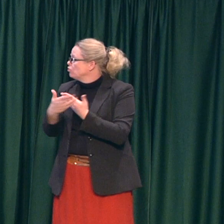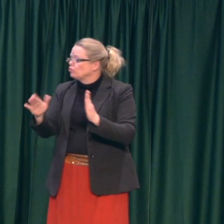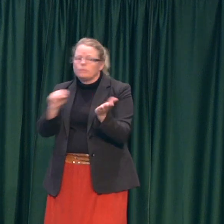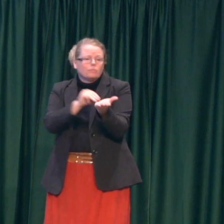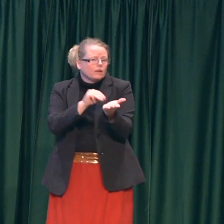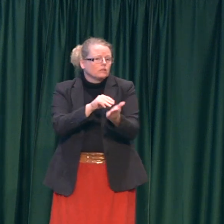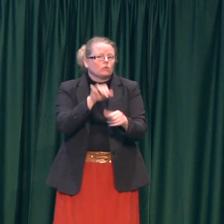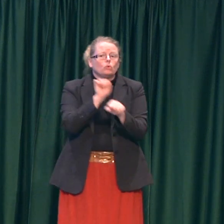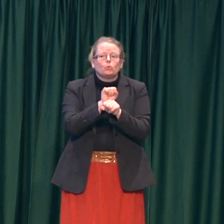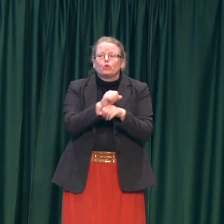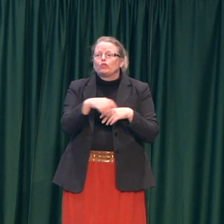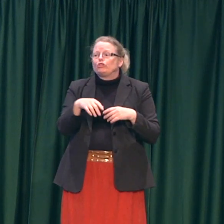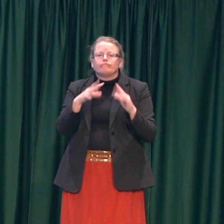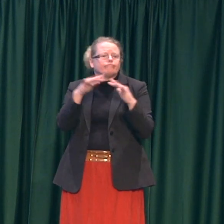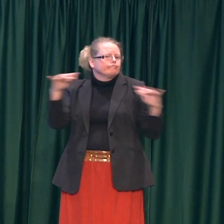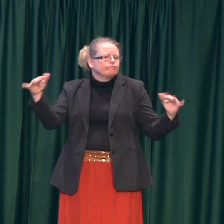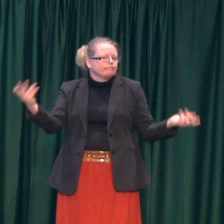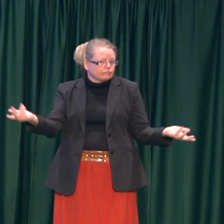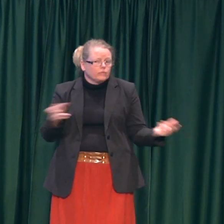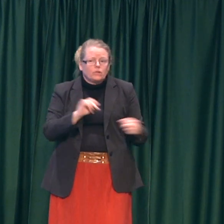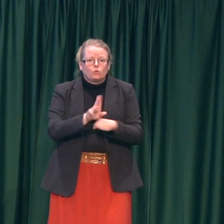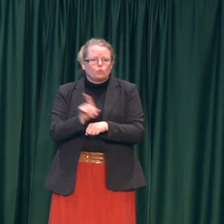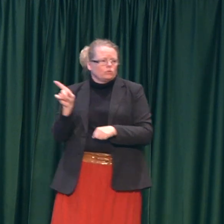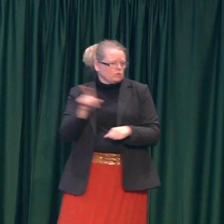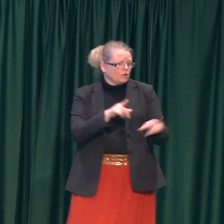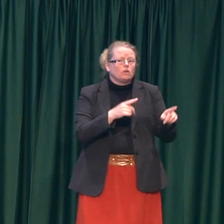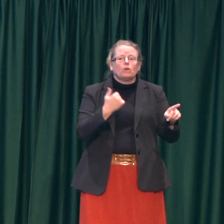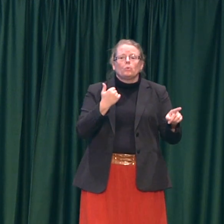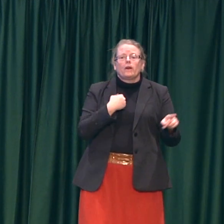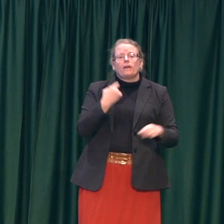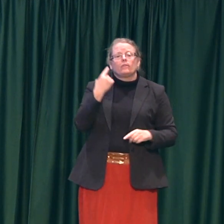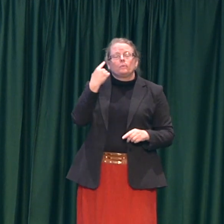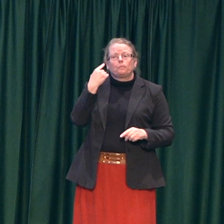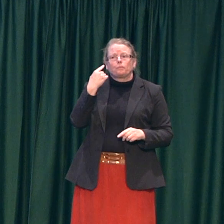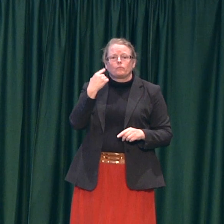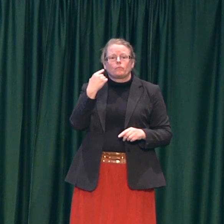Religious settings, classroom, medical, workplace. There are a number of settings that this can be effective in.